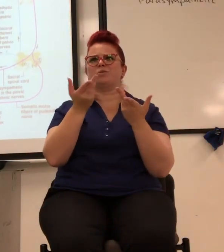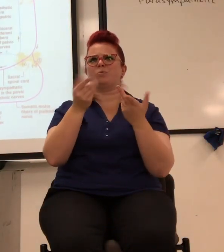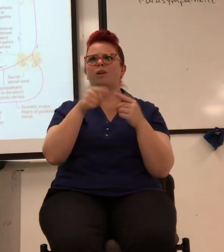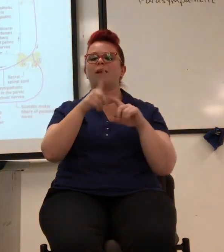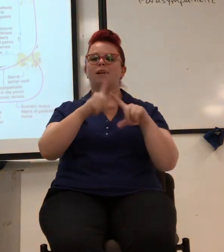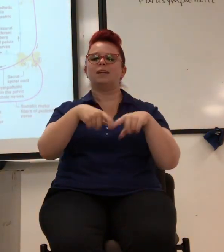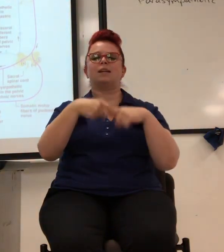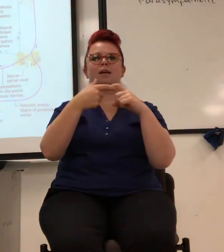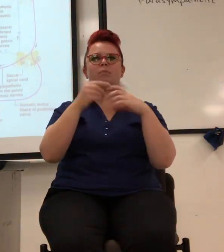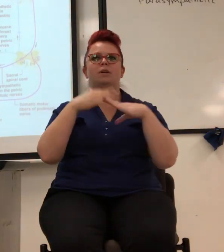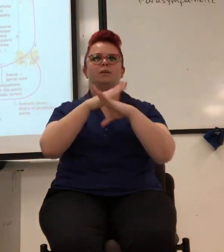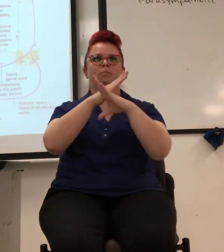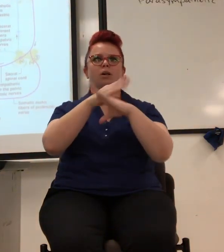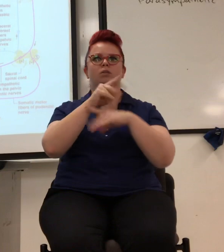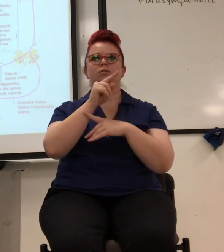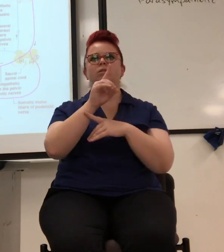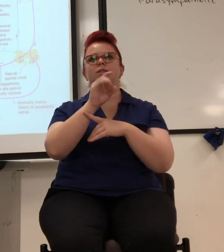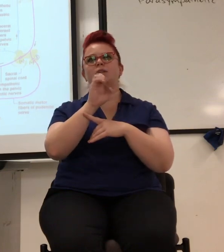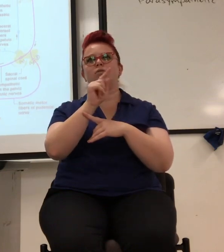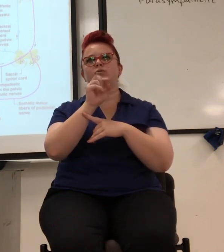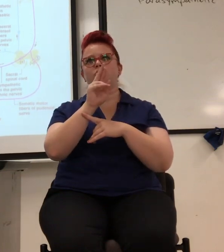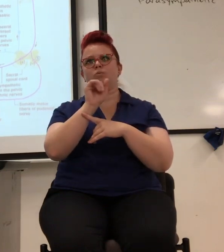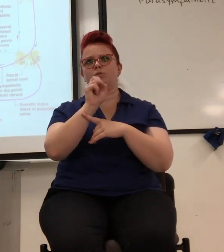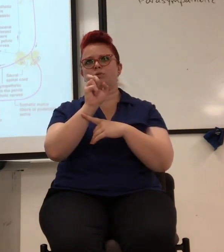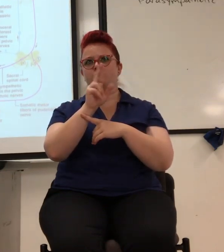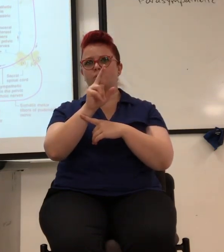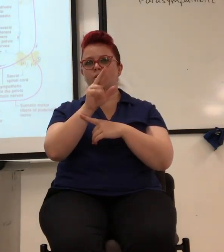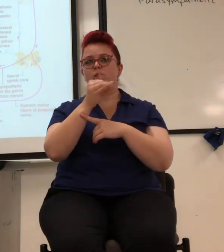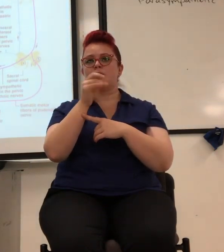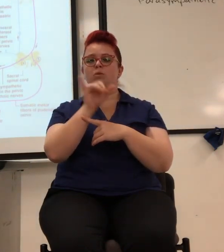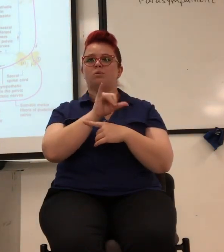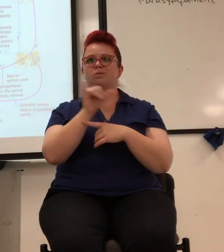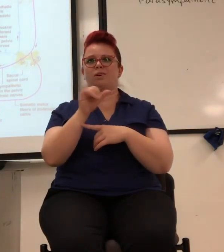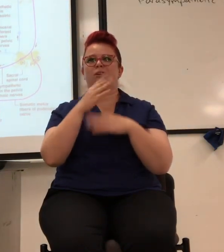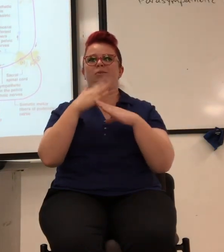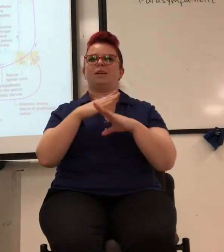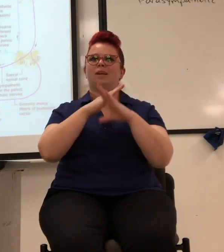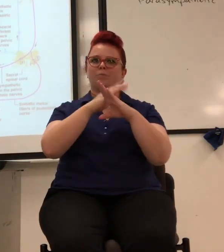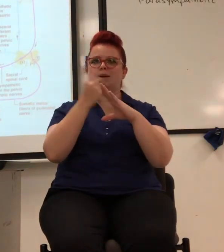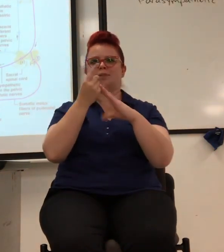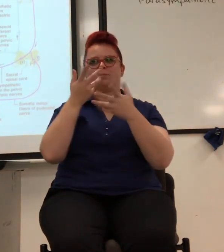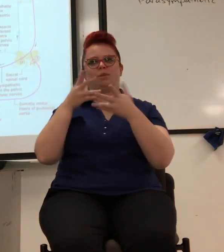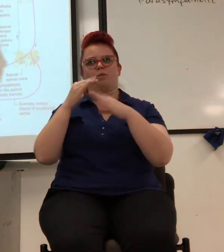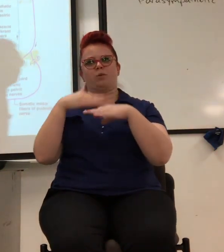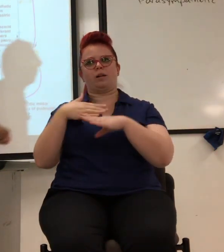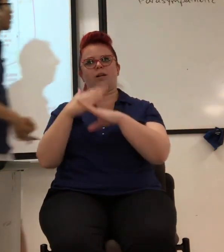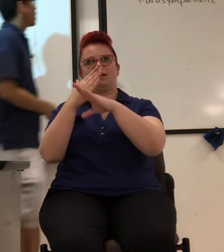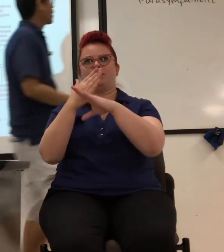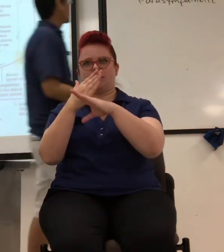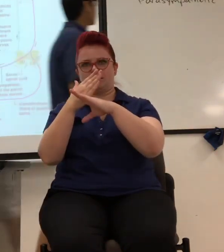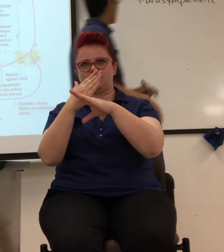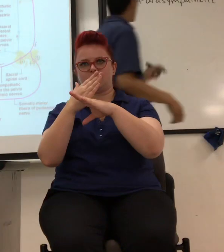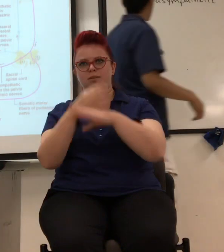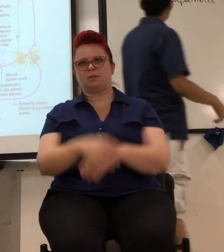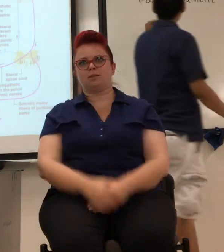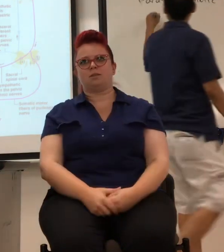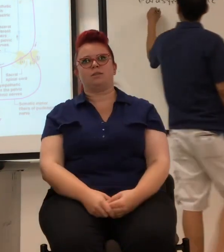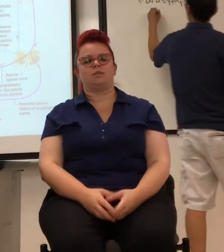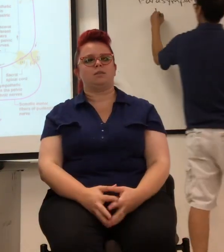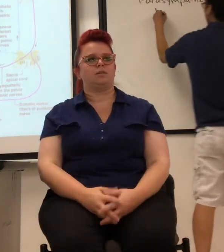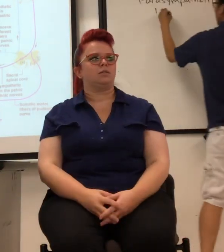I'm going to outline 3 things that this teaches us about those reflexes. The first thing is you inhibit